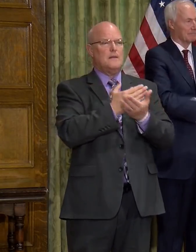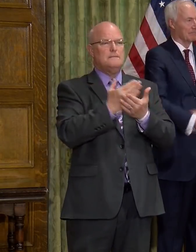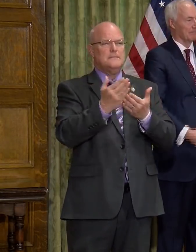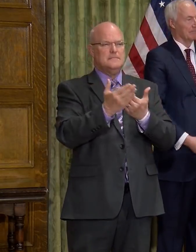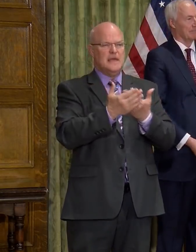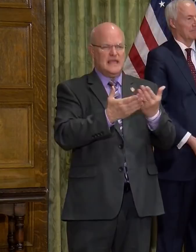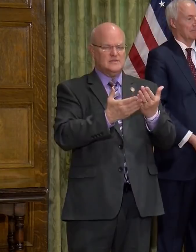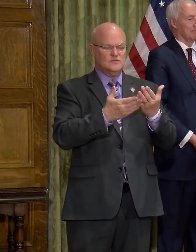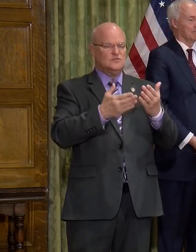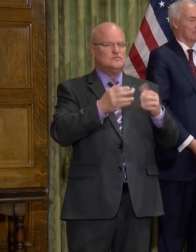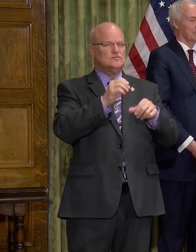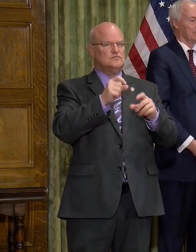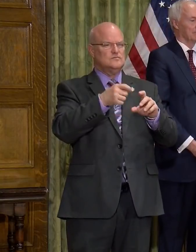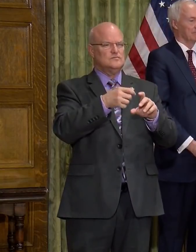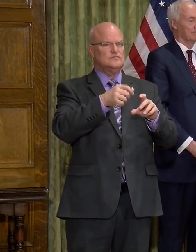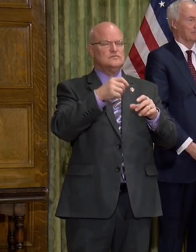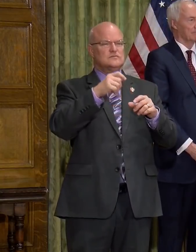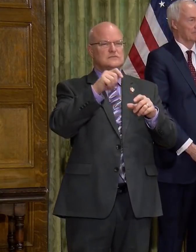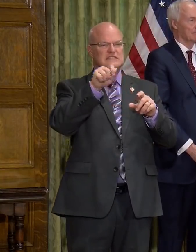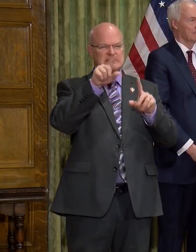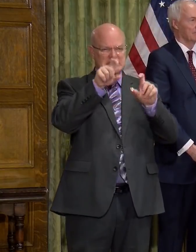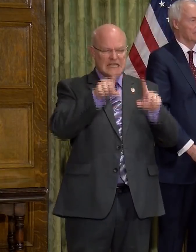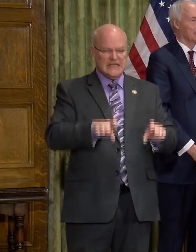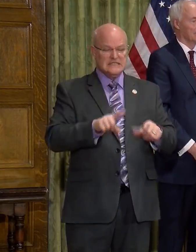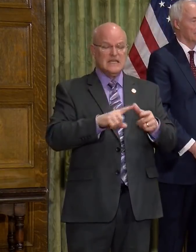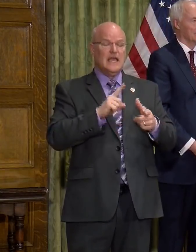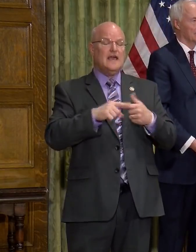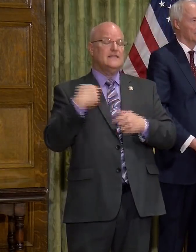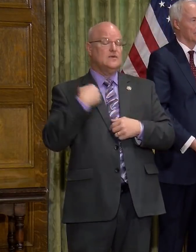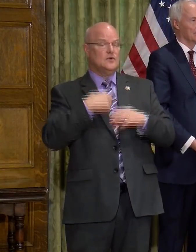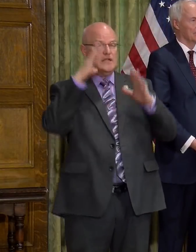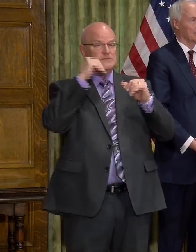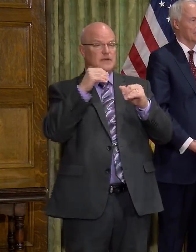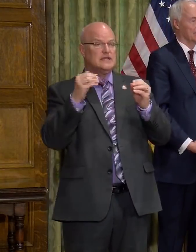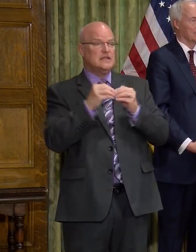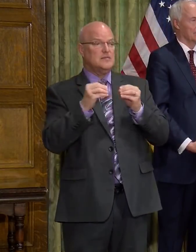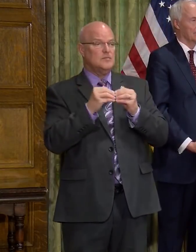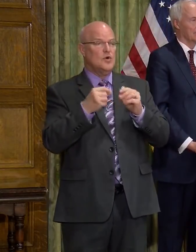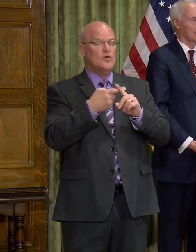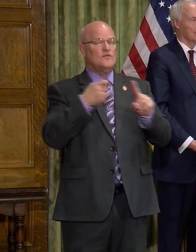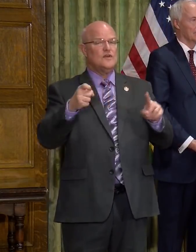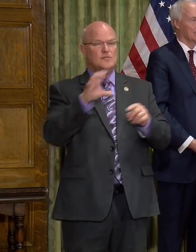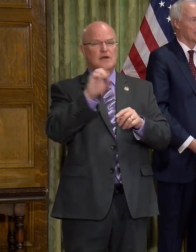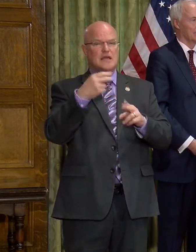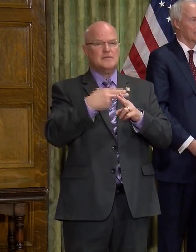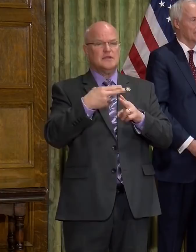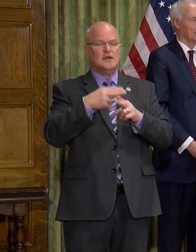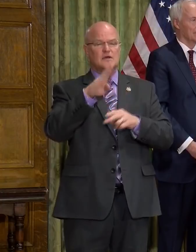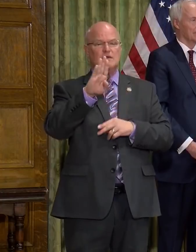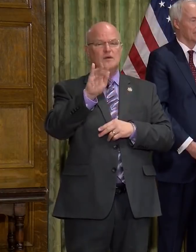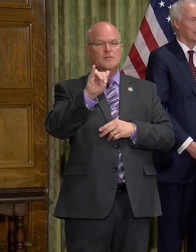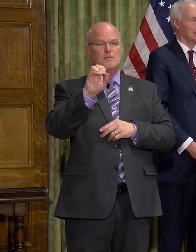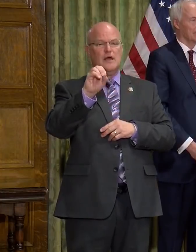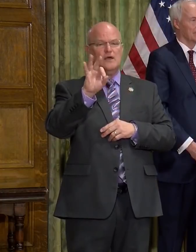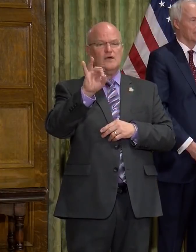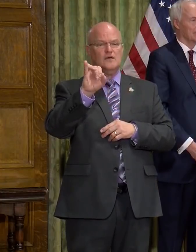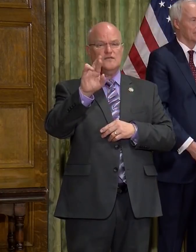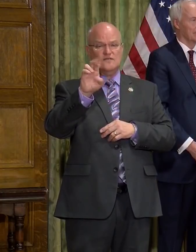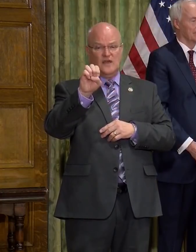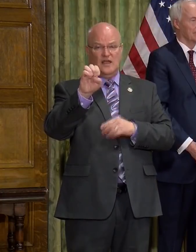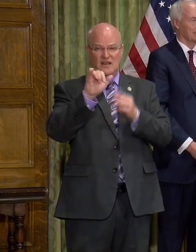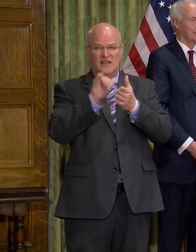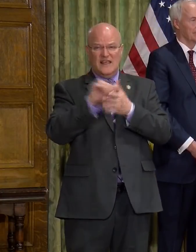They were very helpful. And then we're expecting additional supplies from a company called BioFire that